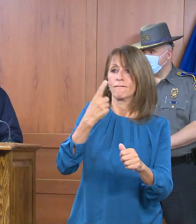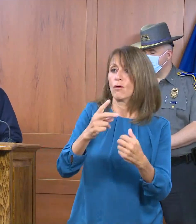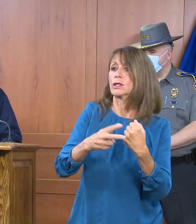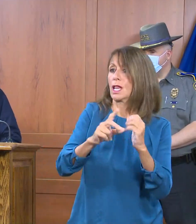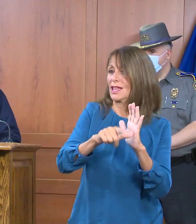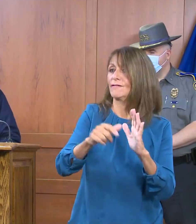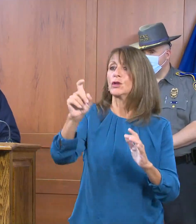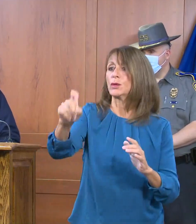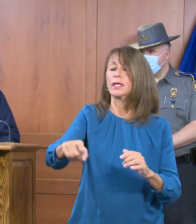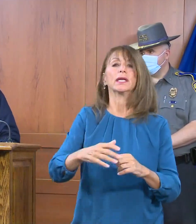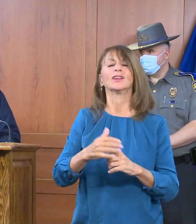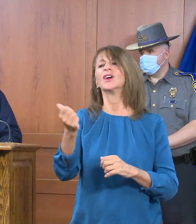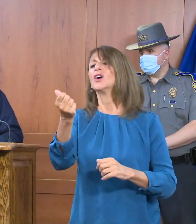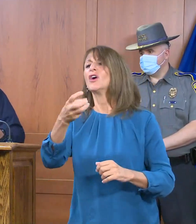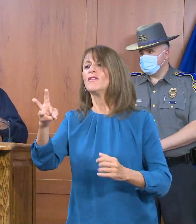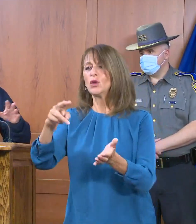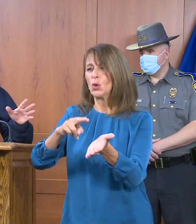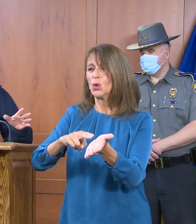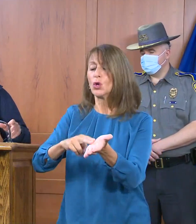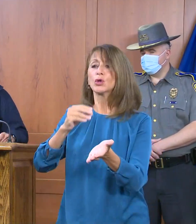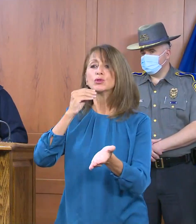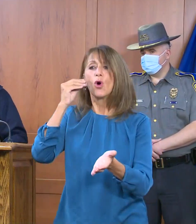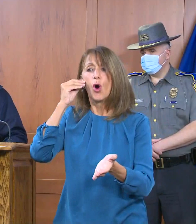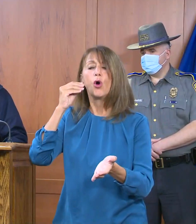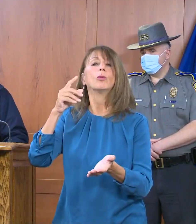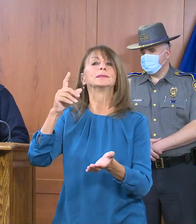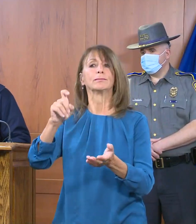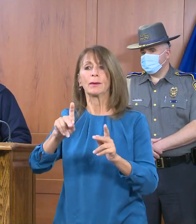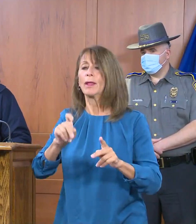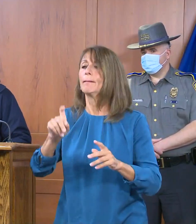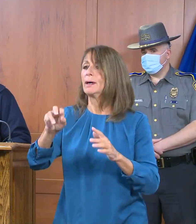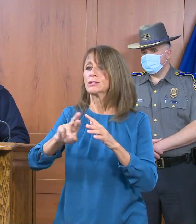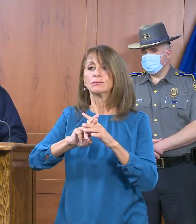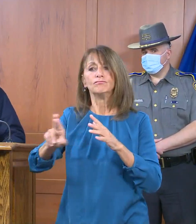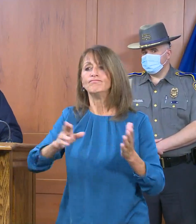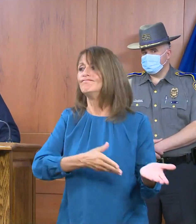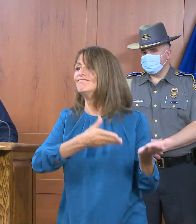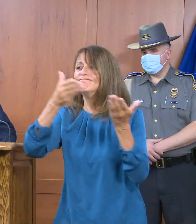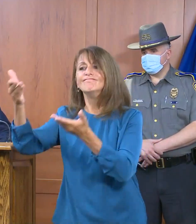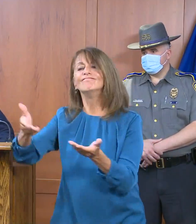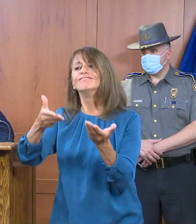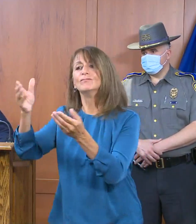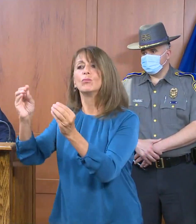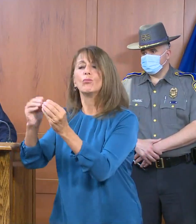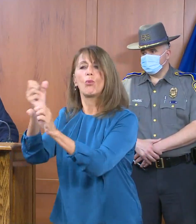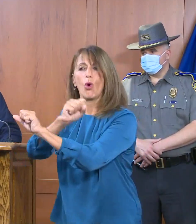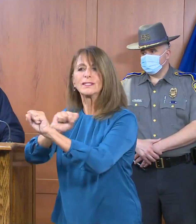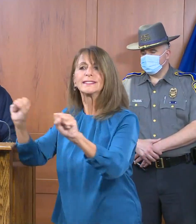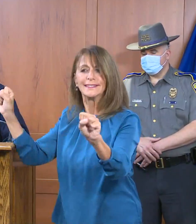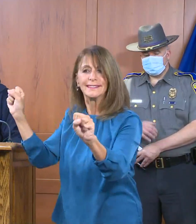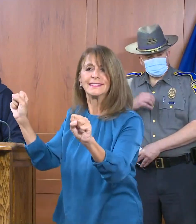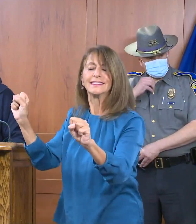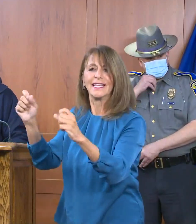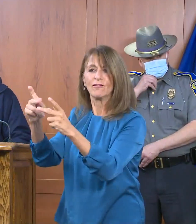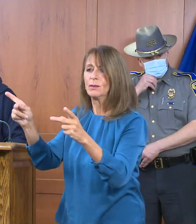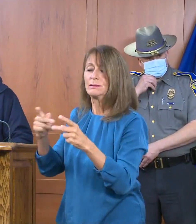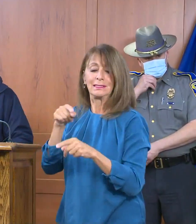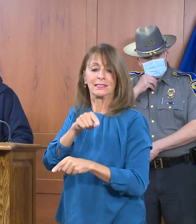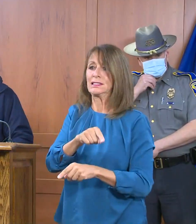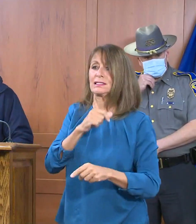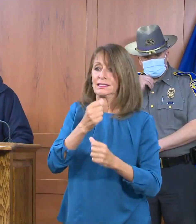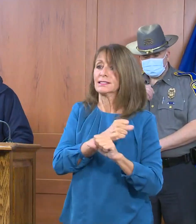down several nursing facilities, move people there, residents there to more safe, secure places as